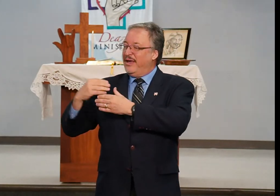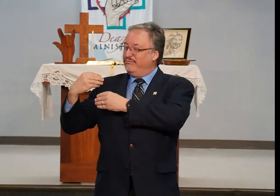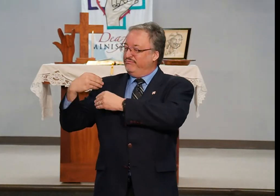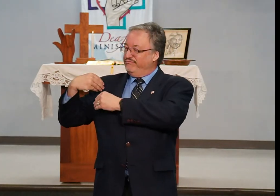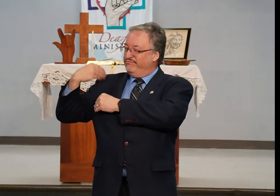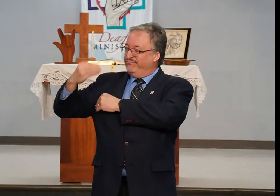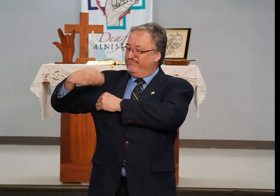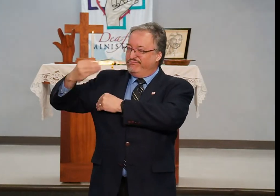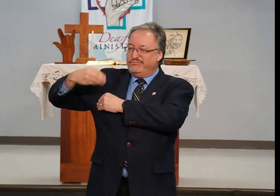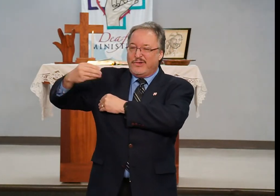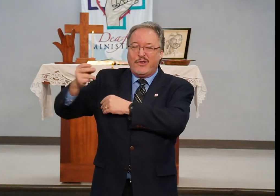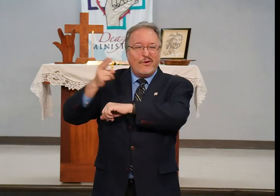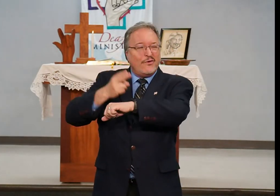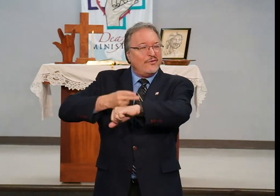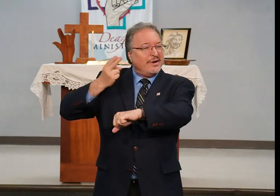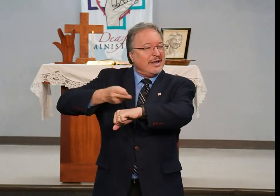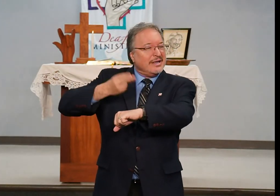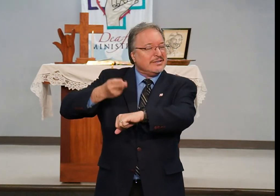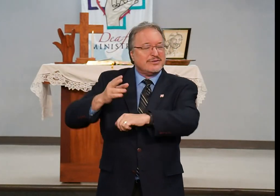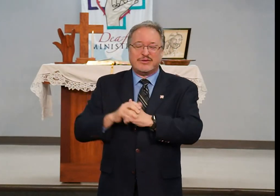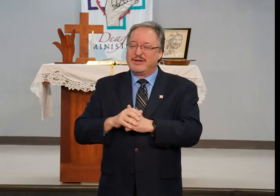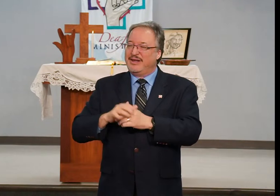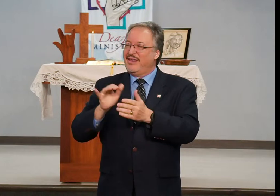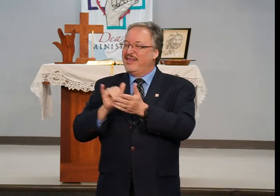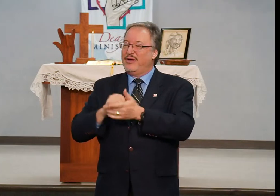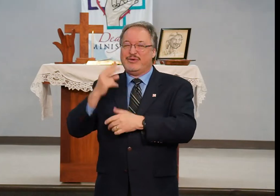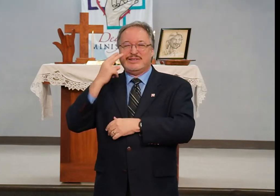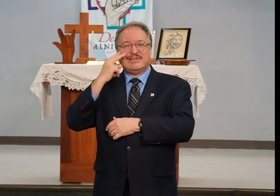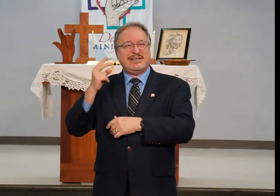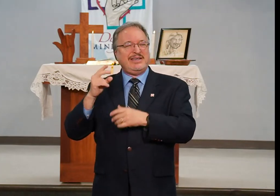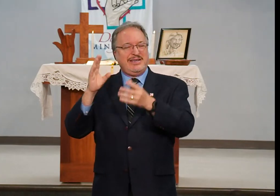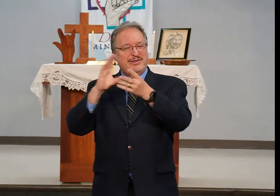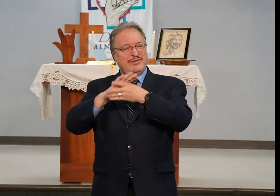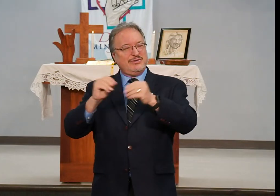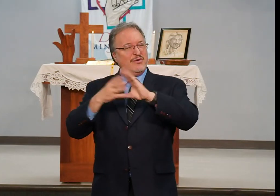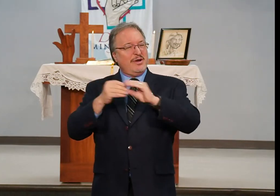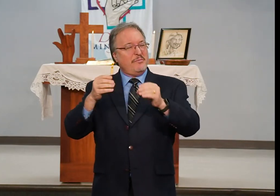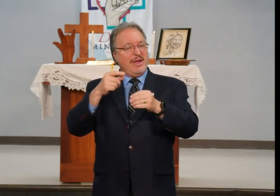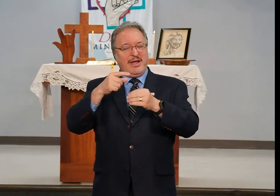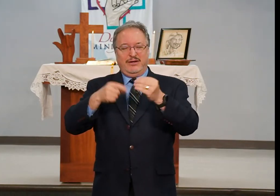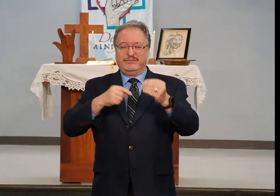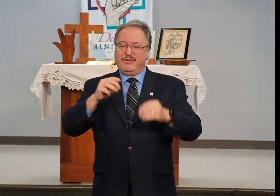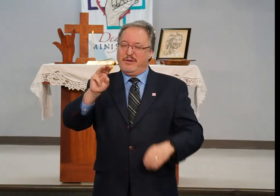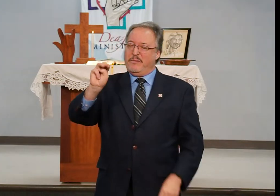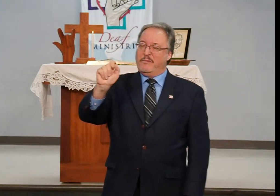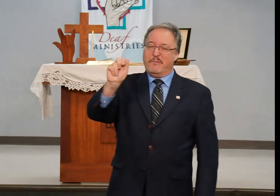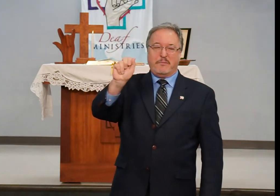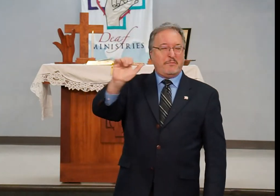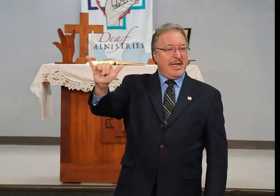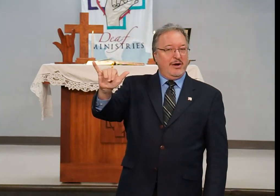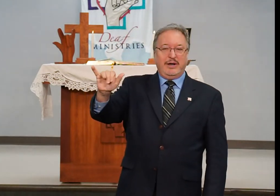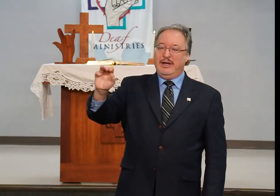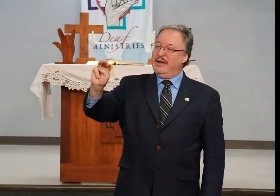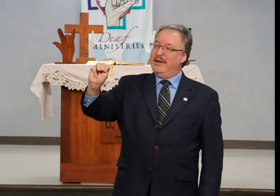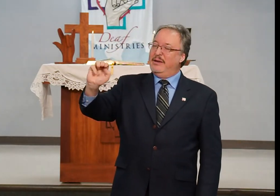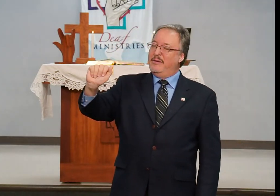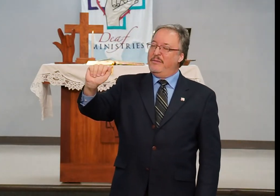And that's so interesting that as the story has been passed down through history,